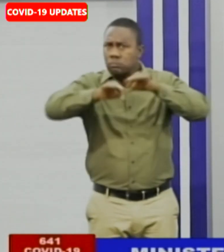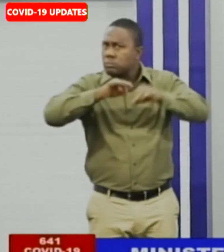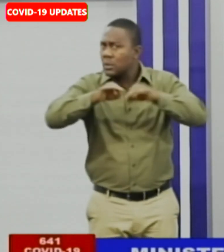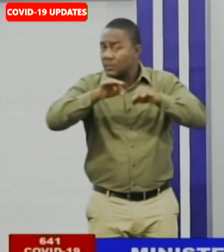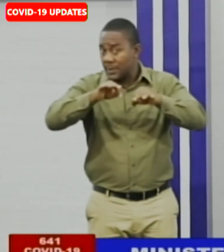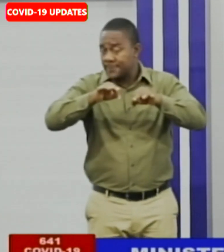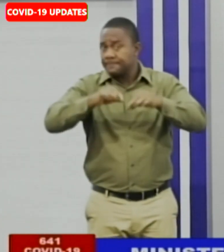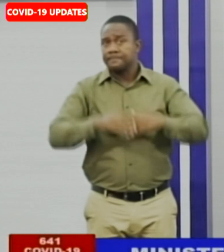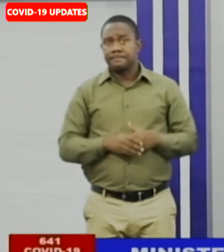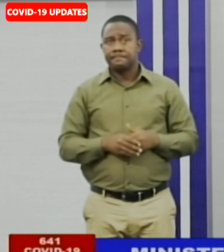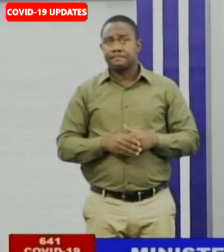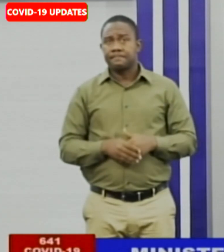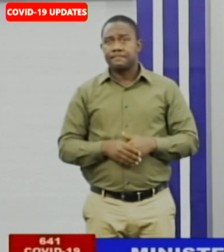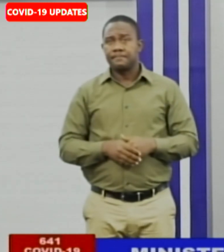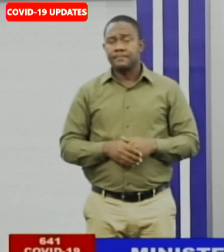recovery. Fred.